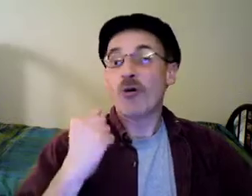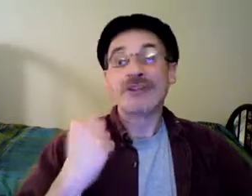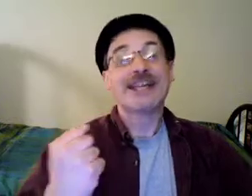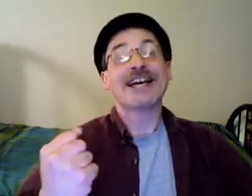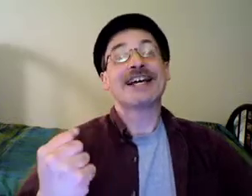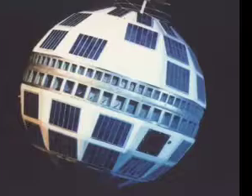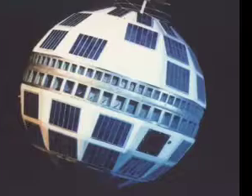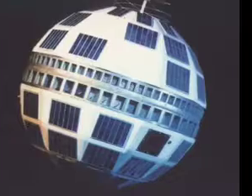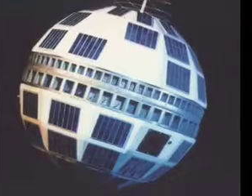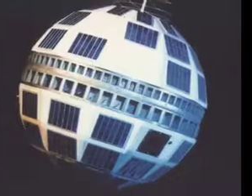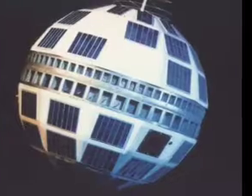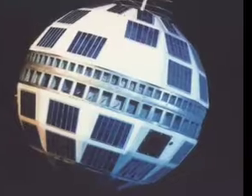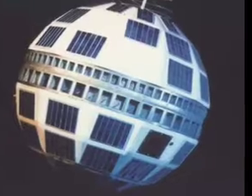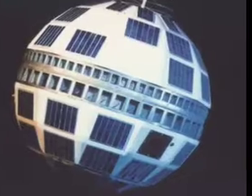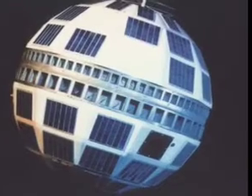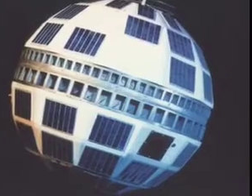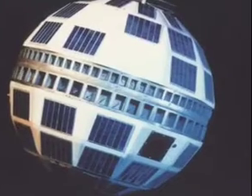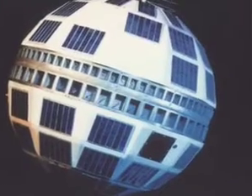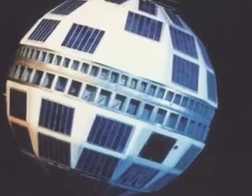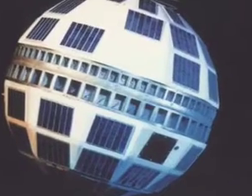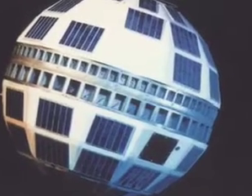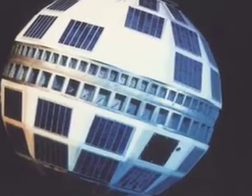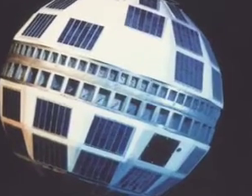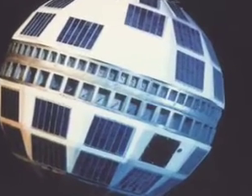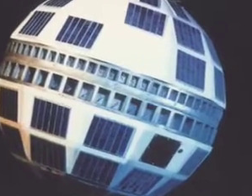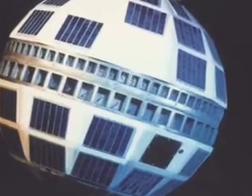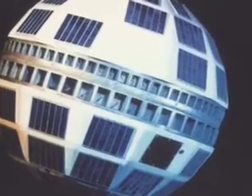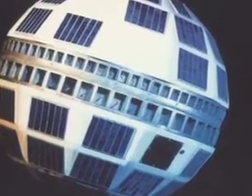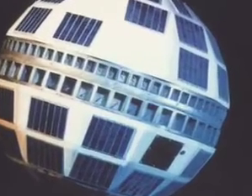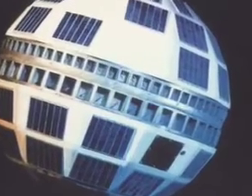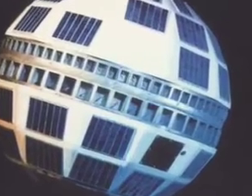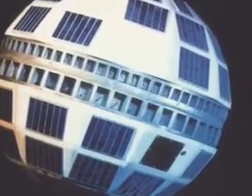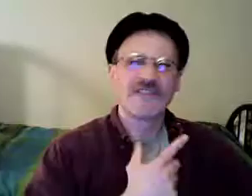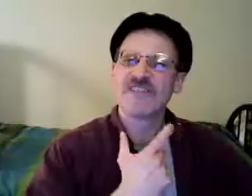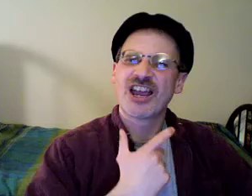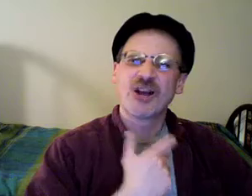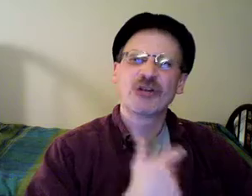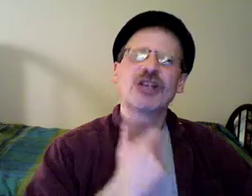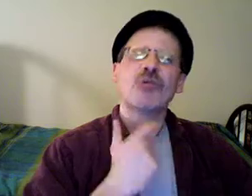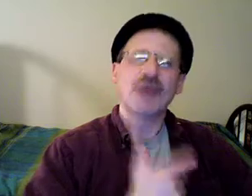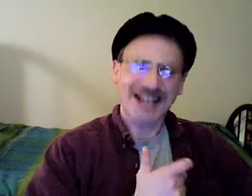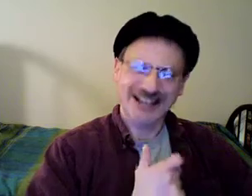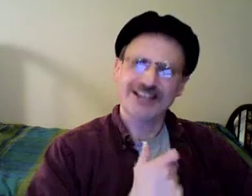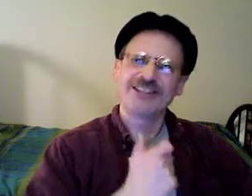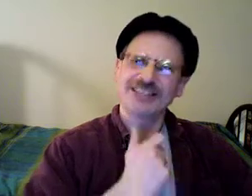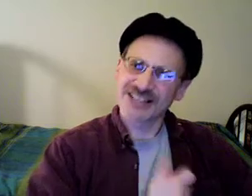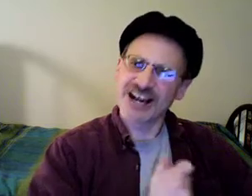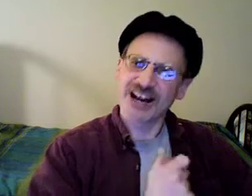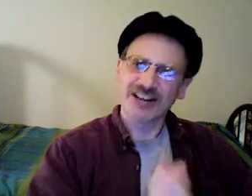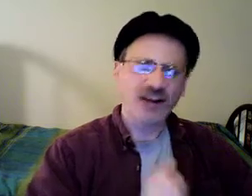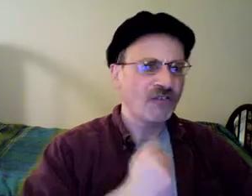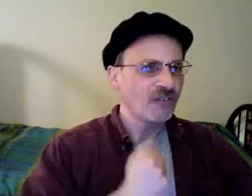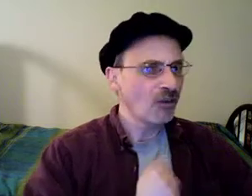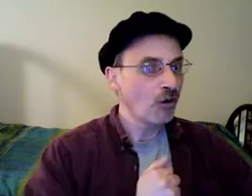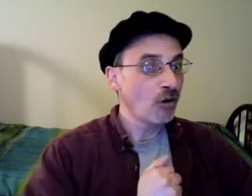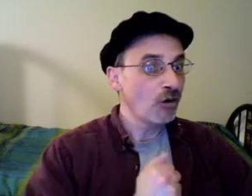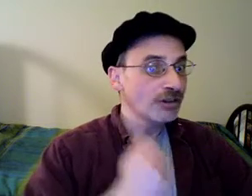high. Oh yes, it's the Telstar, built very well star. Now